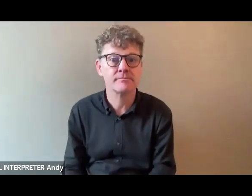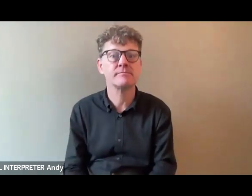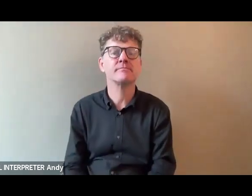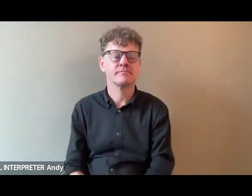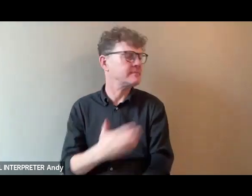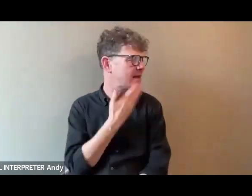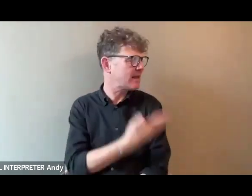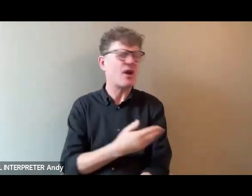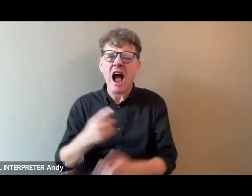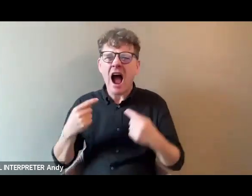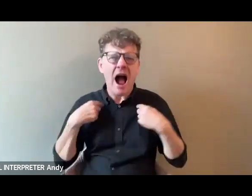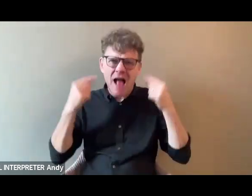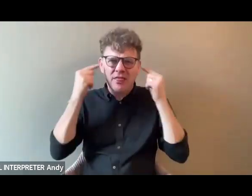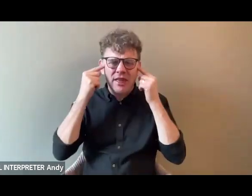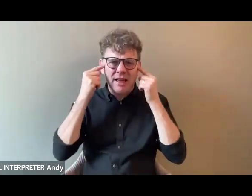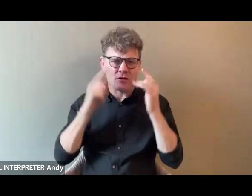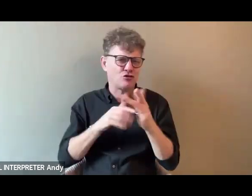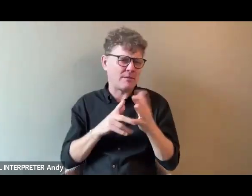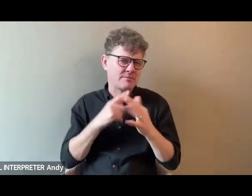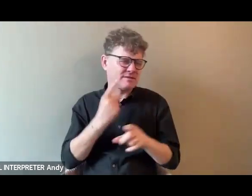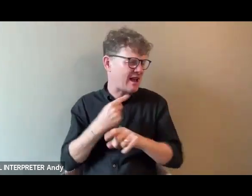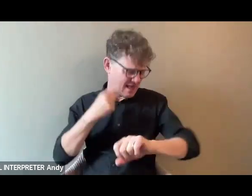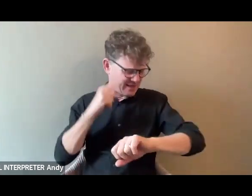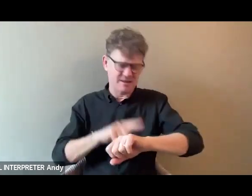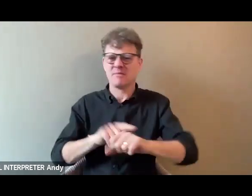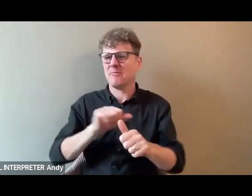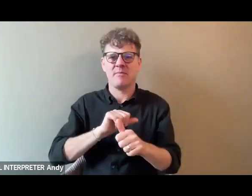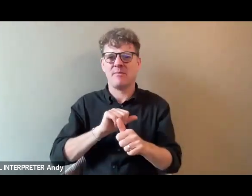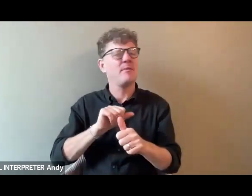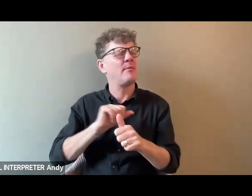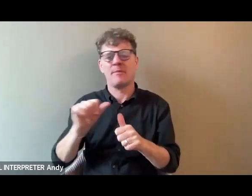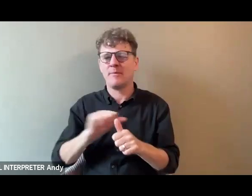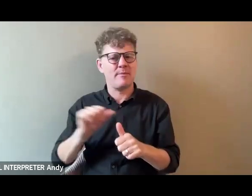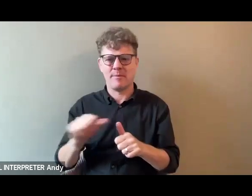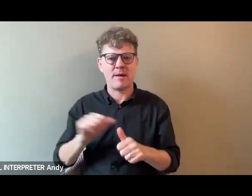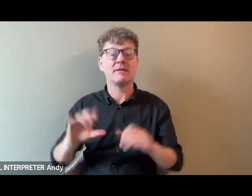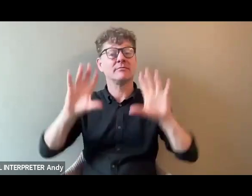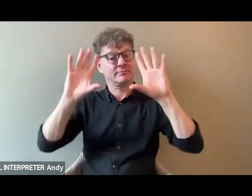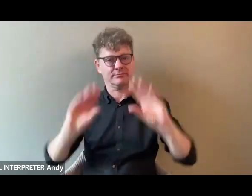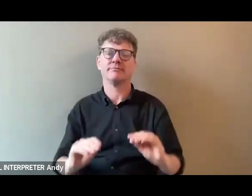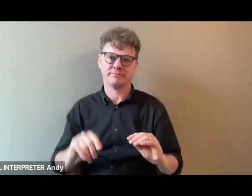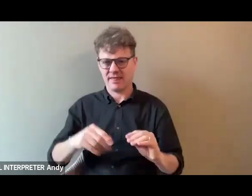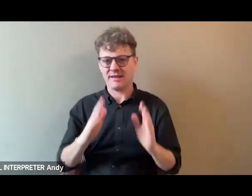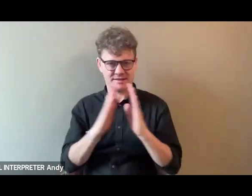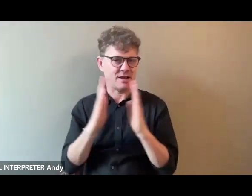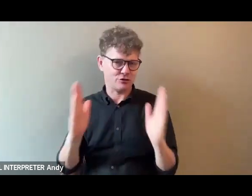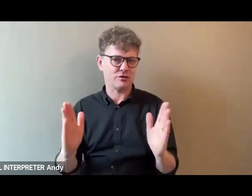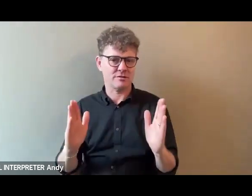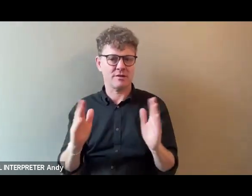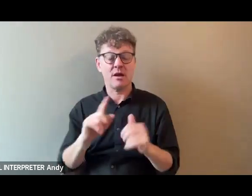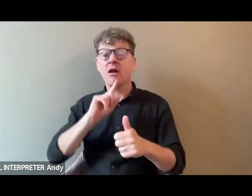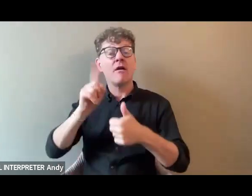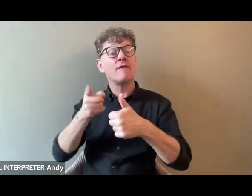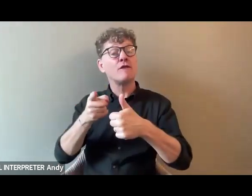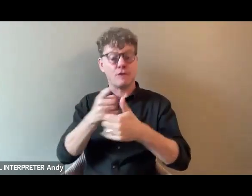Thank you. So I think it's probably best thing in a range of ways to end this session, really. First of all,